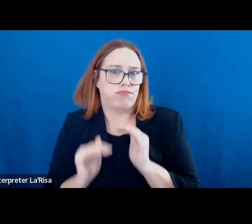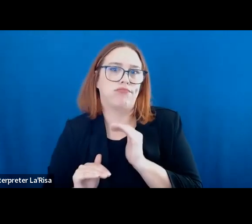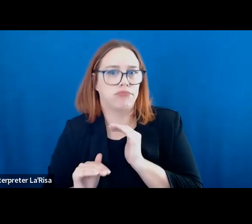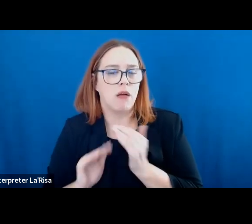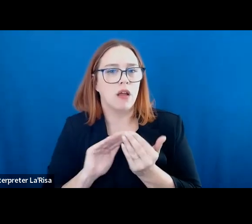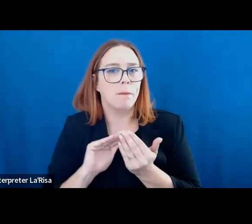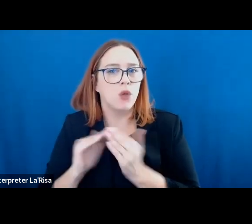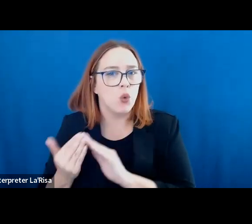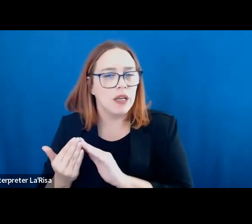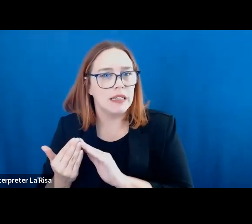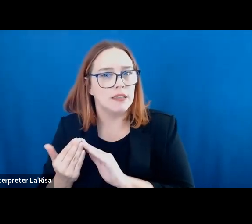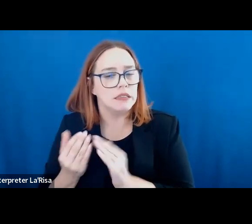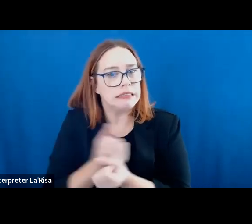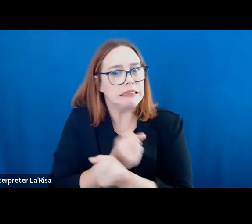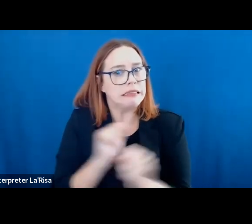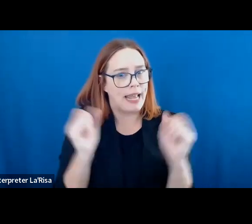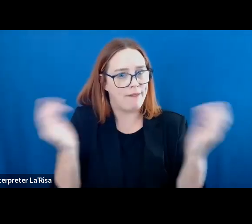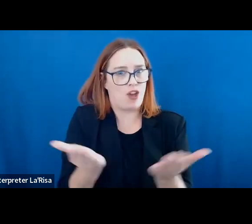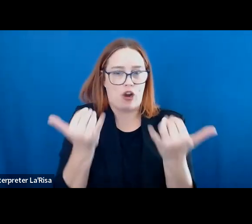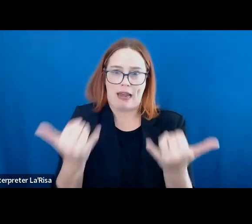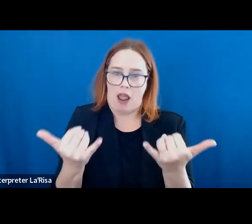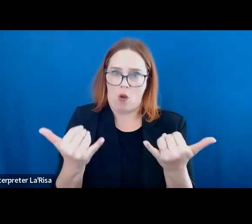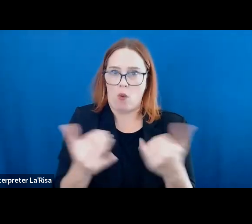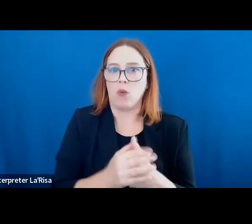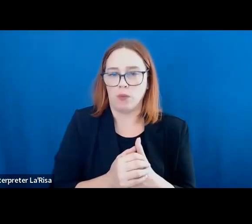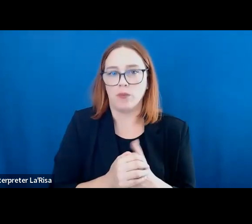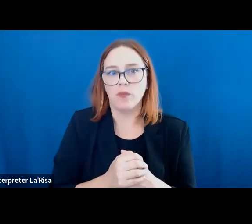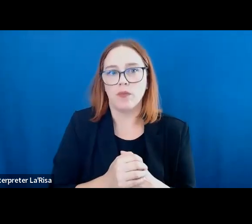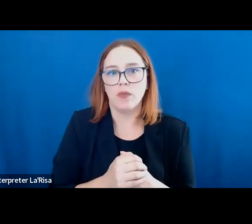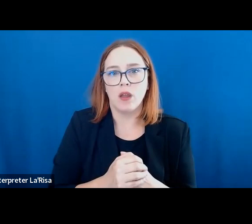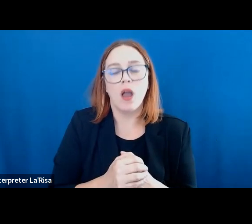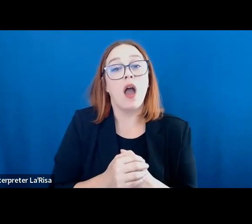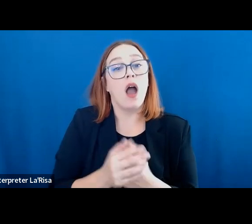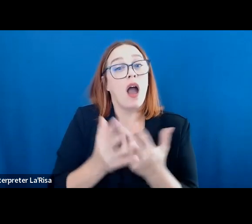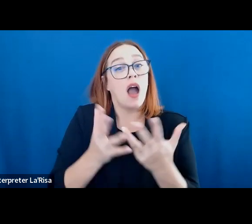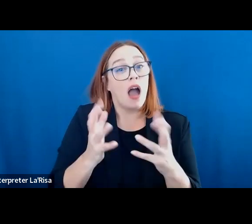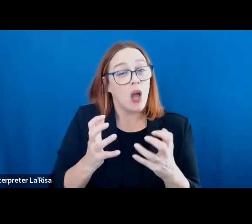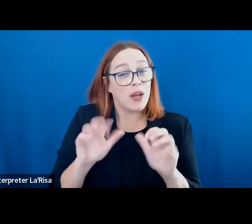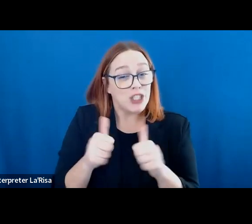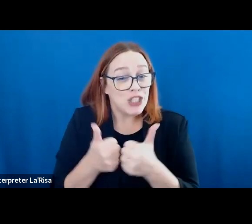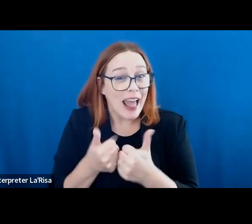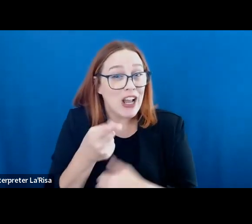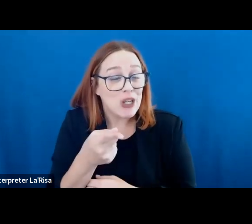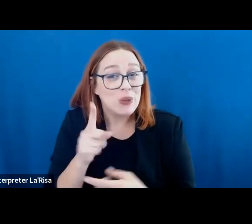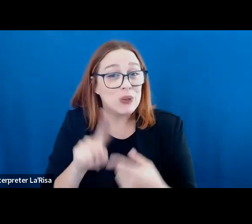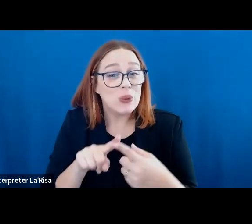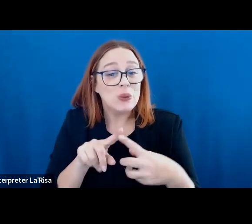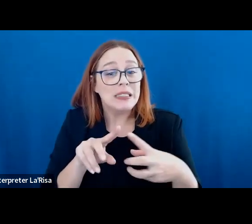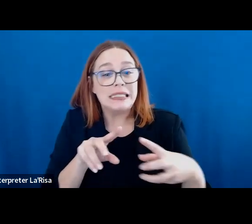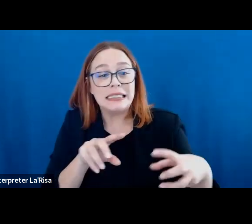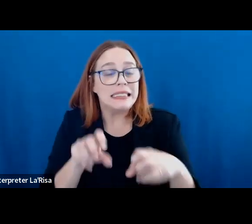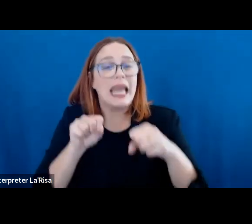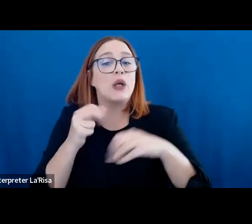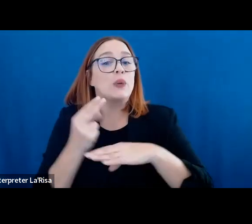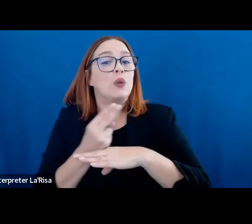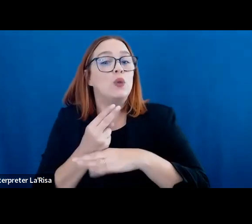I also challenge you to do is to take space, but also make space. So use this as a